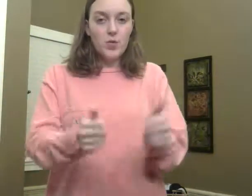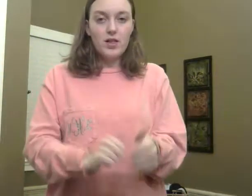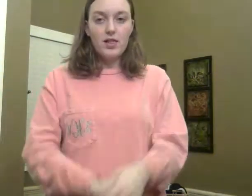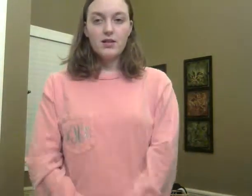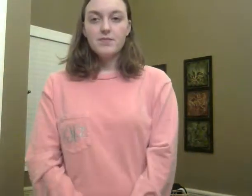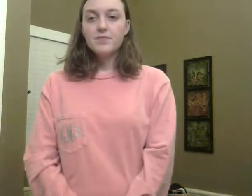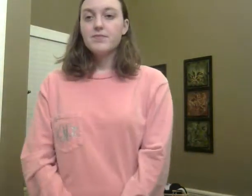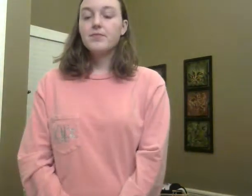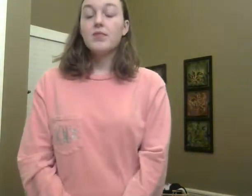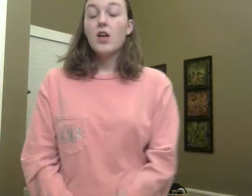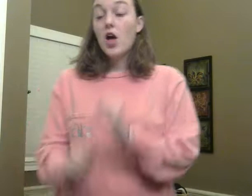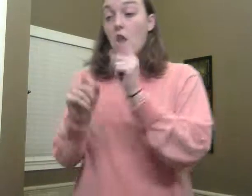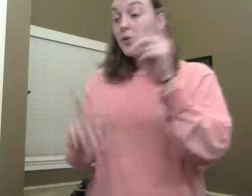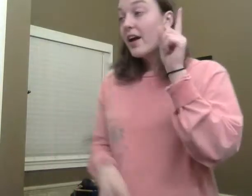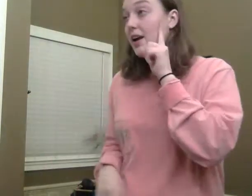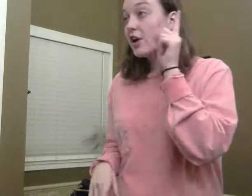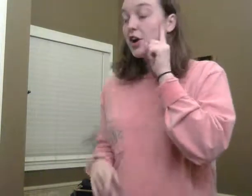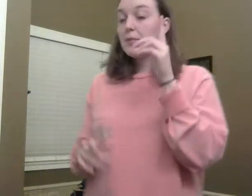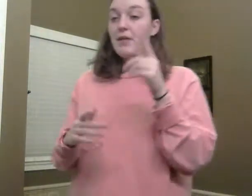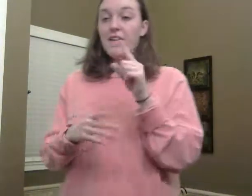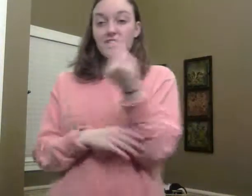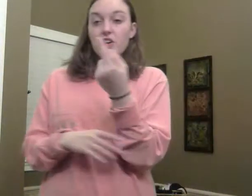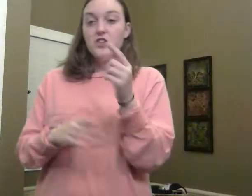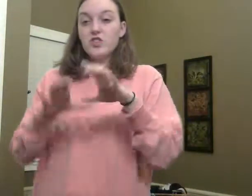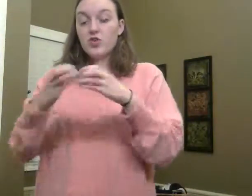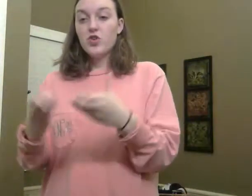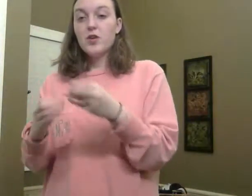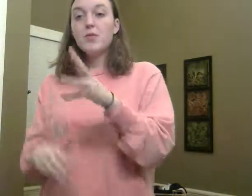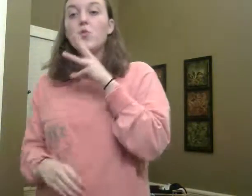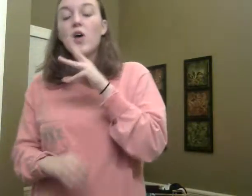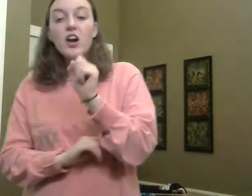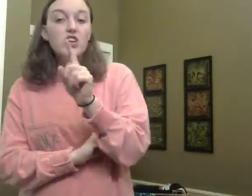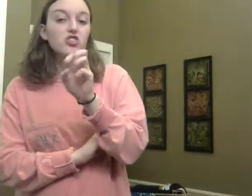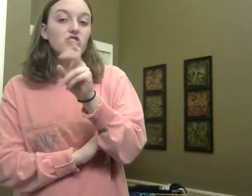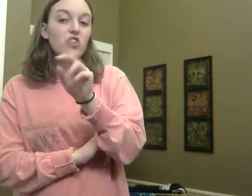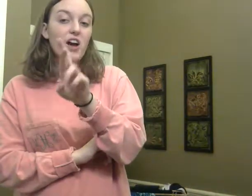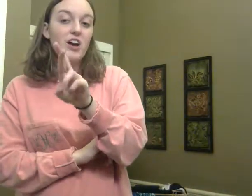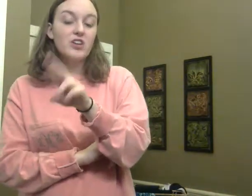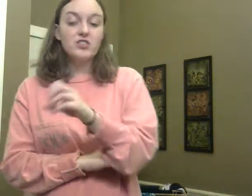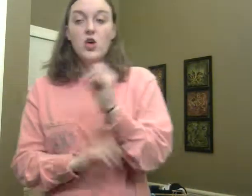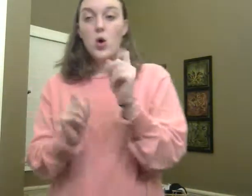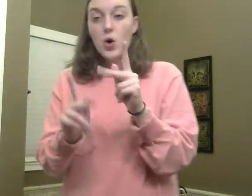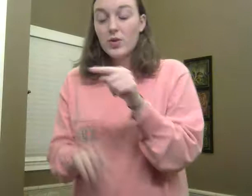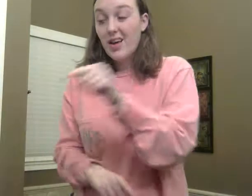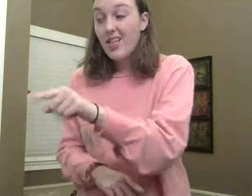Okay, I heard my first group. Water striders, I heard it. Okay, let's see if they've got it. Now, they're going to help you out because remember when